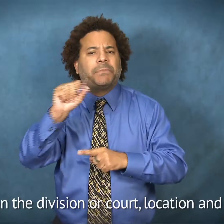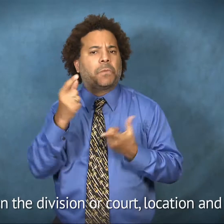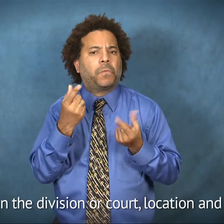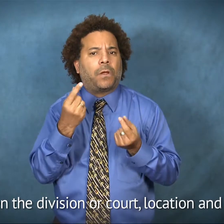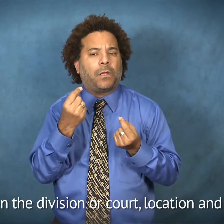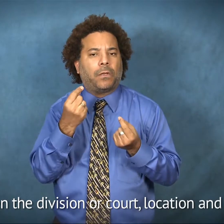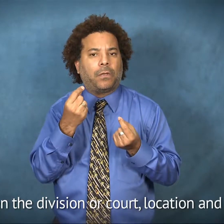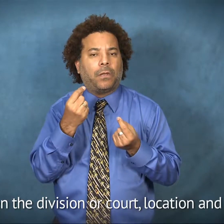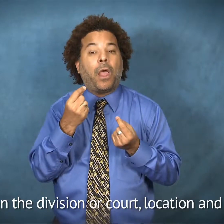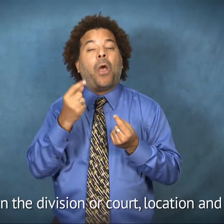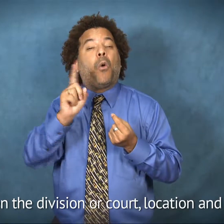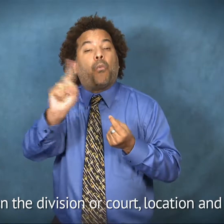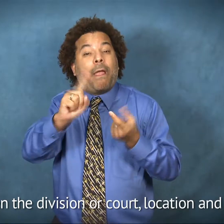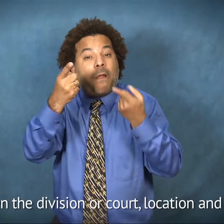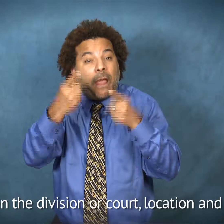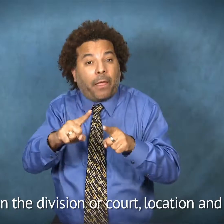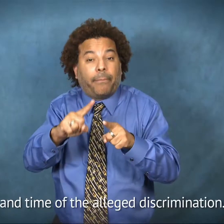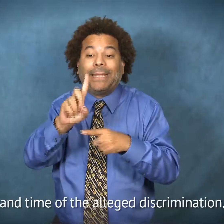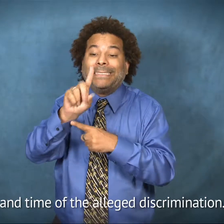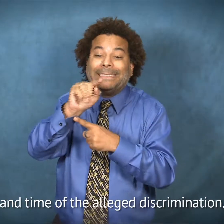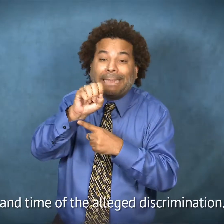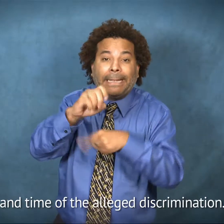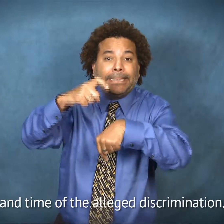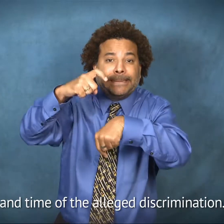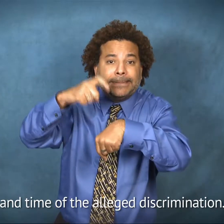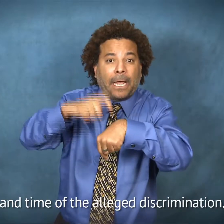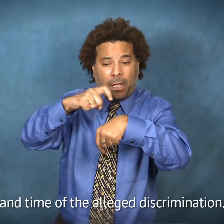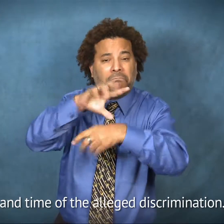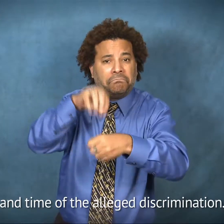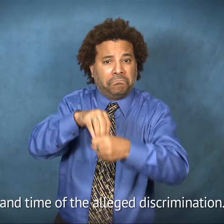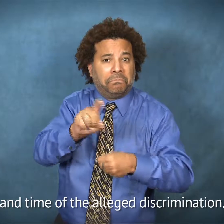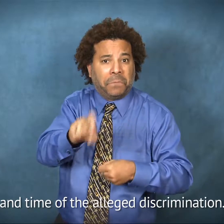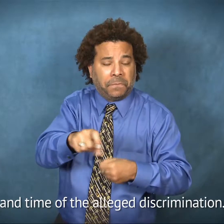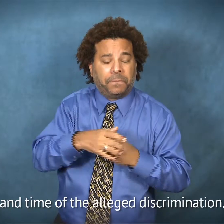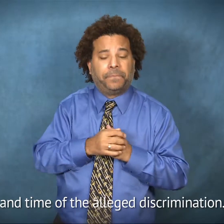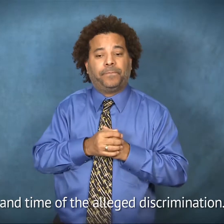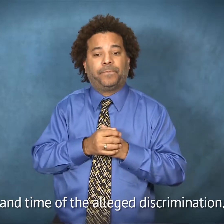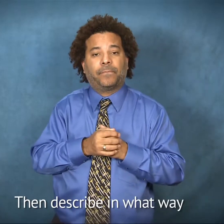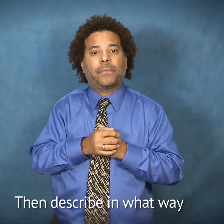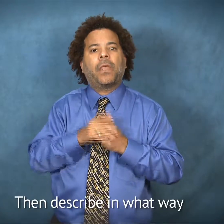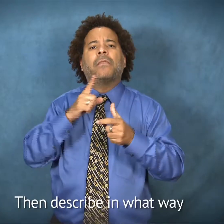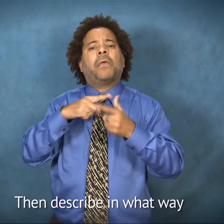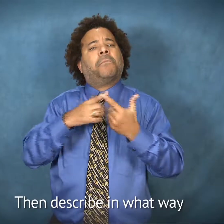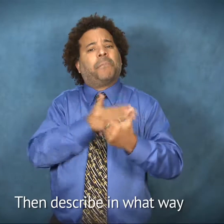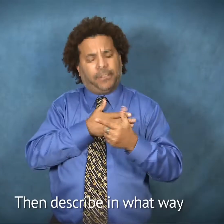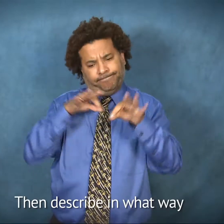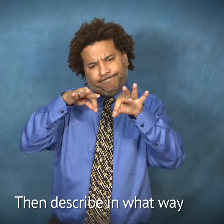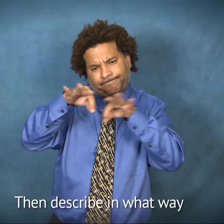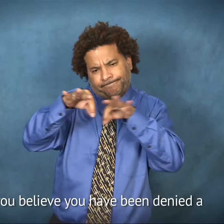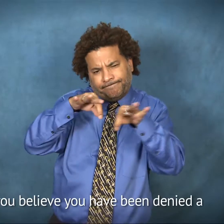the division or court, location, and date and time of the alleged discrimination. Then describe in what way you